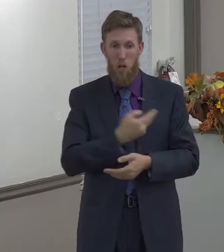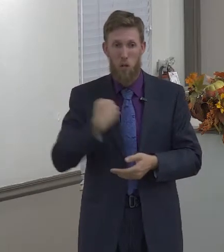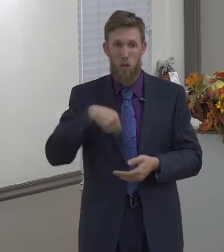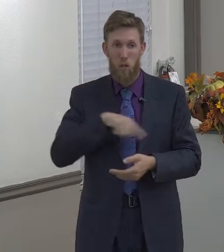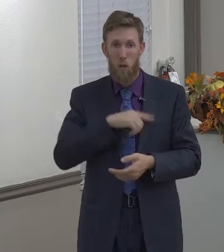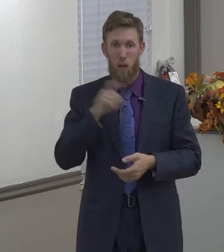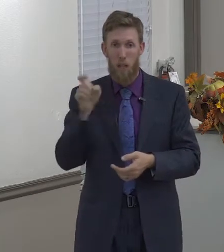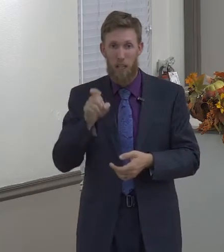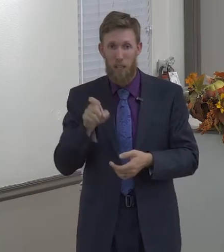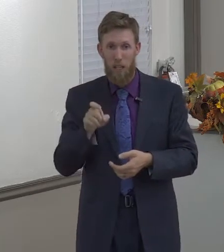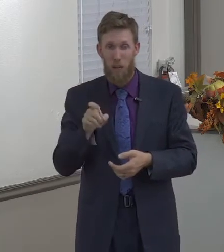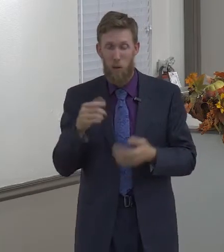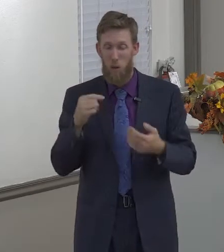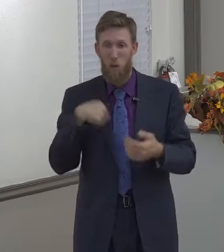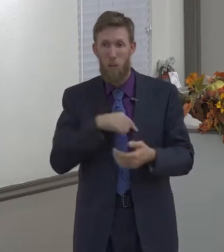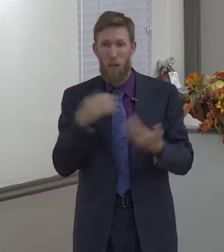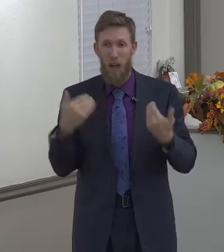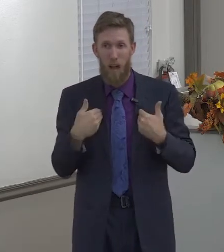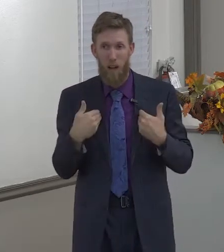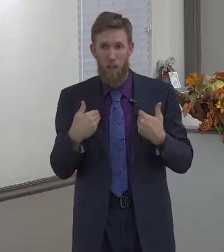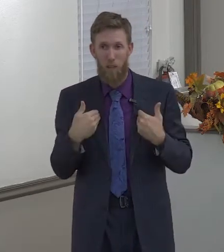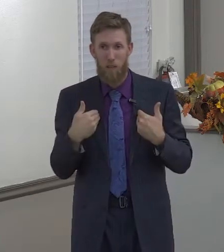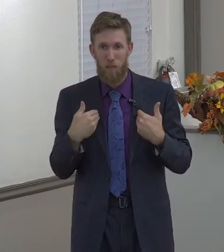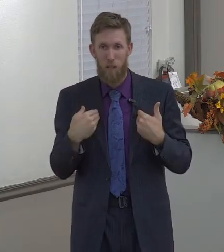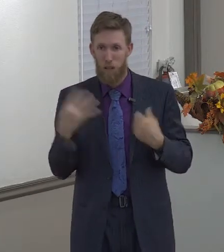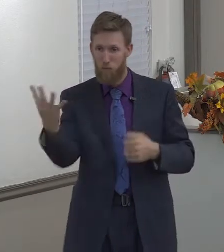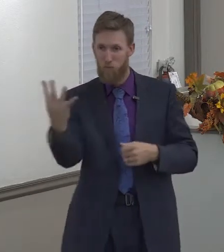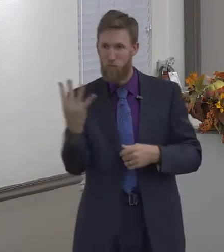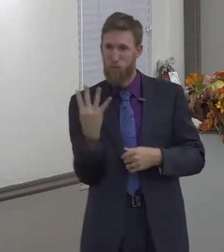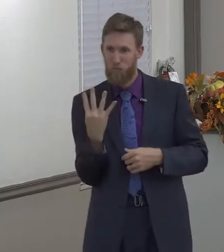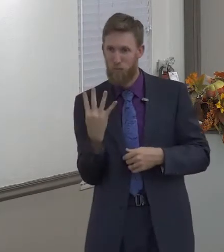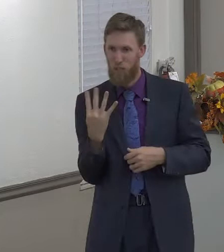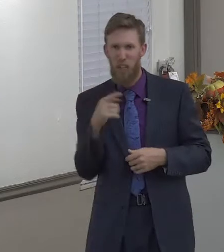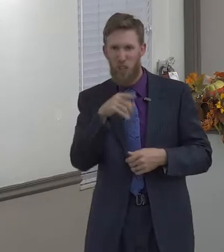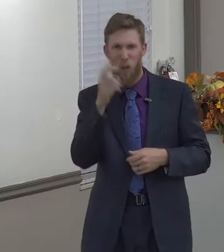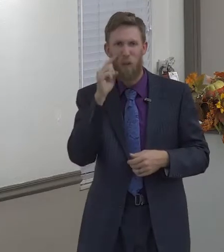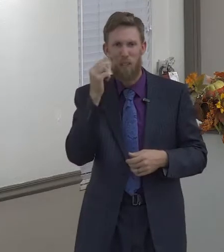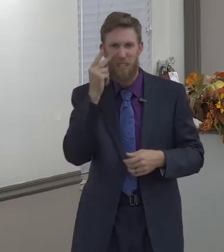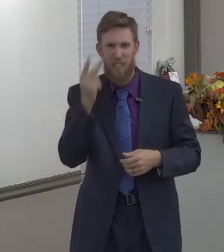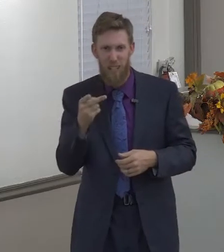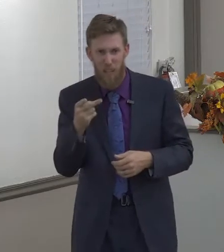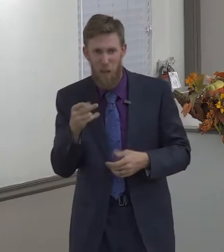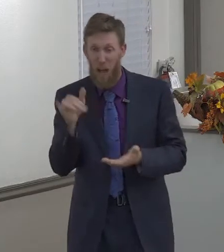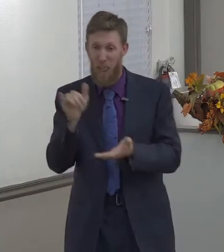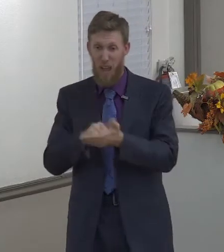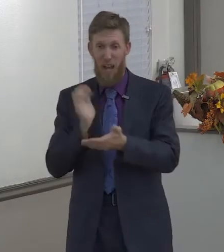We need some better looking ushers, amen? Well, the ushers quit. Sorry, Tom.